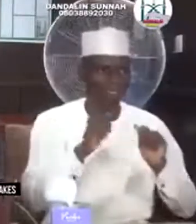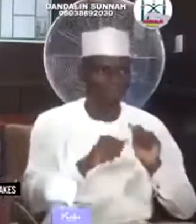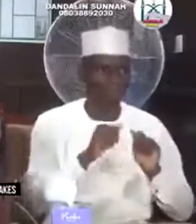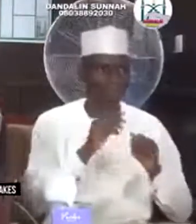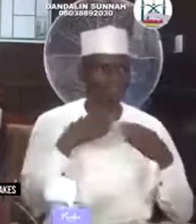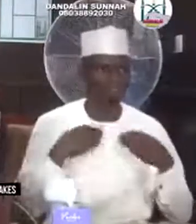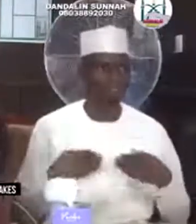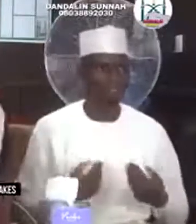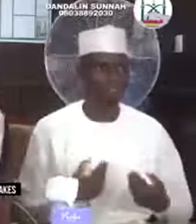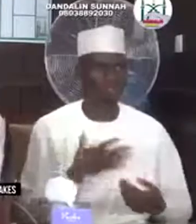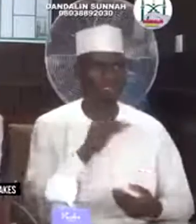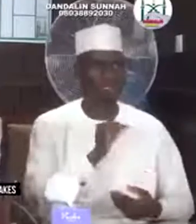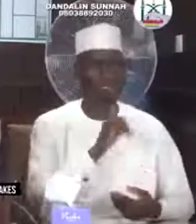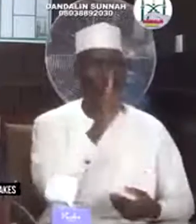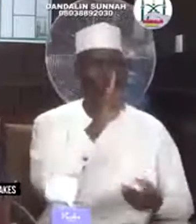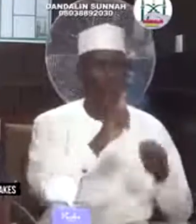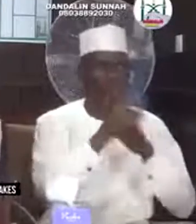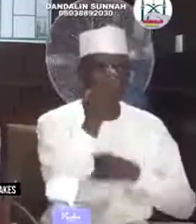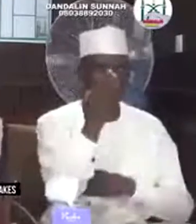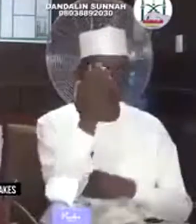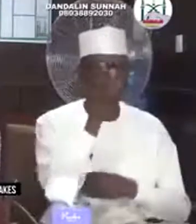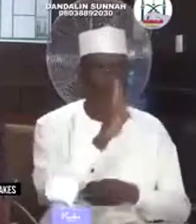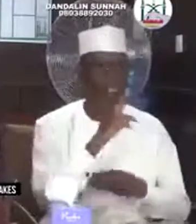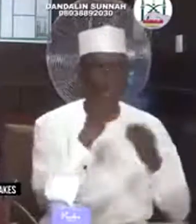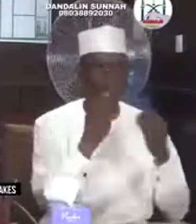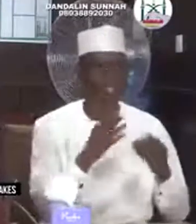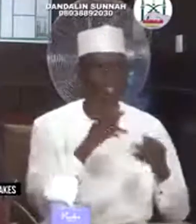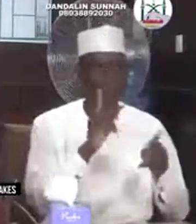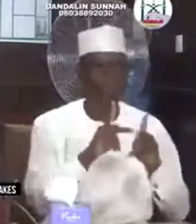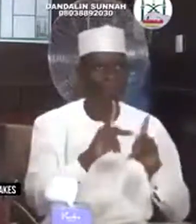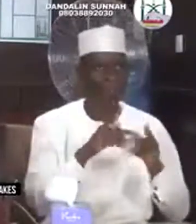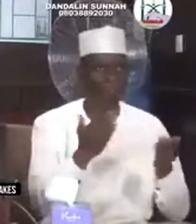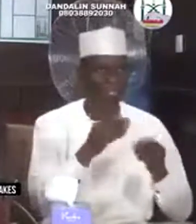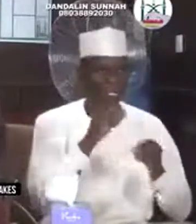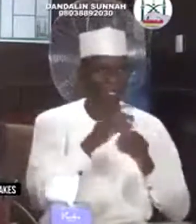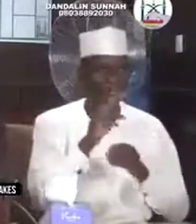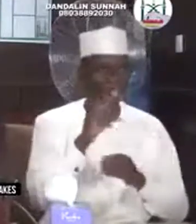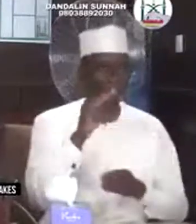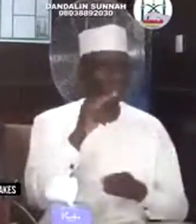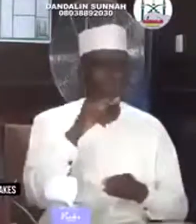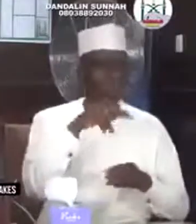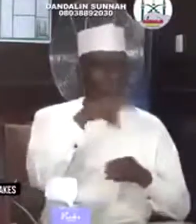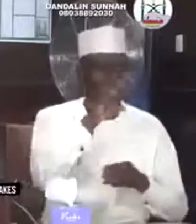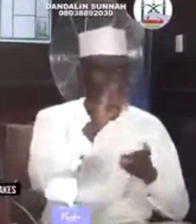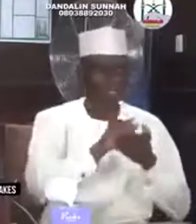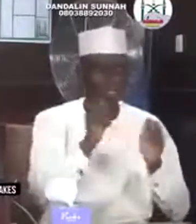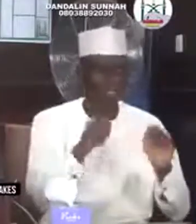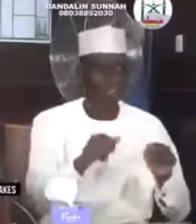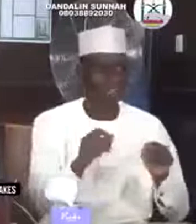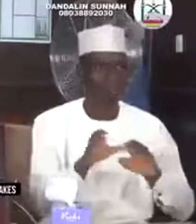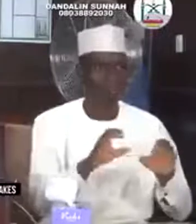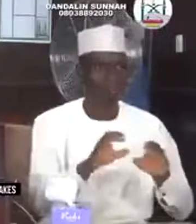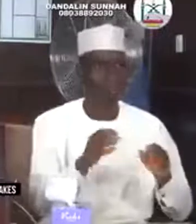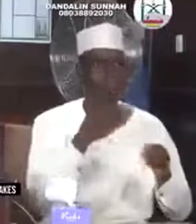And I pray, I swear to God, there are many people here in the north that can perform better than him.